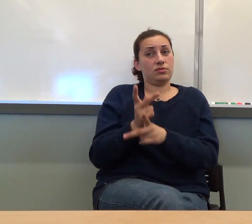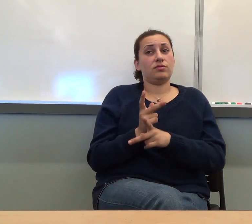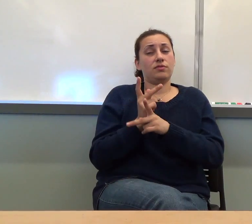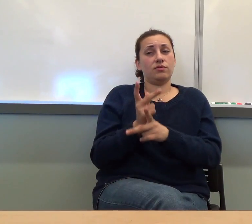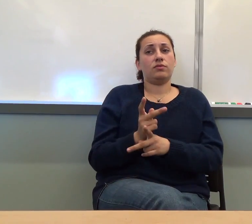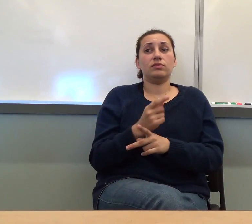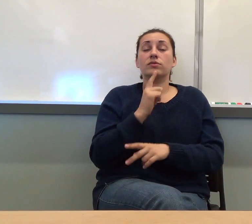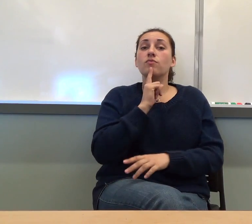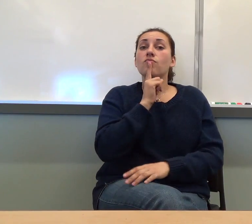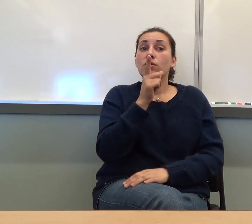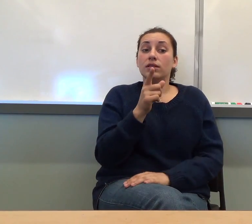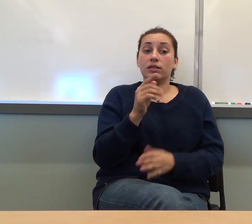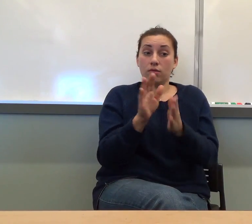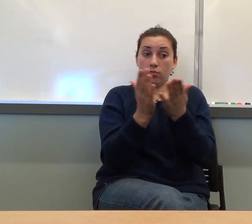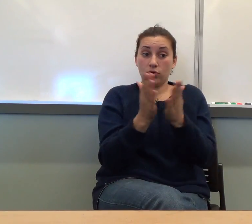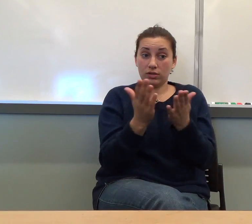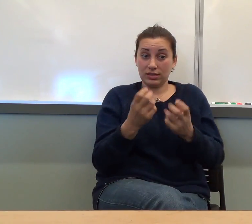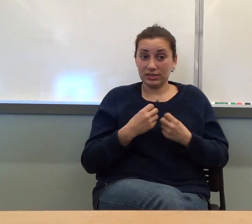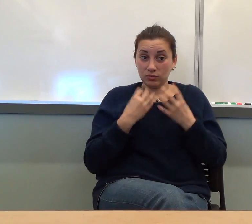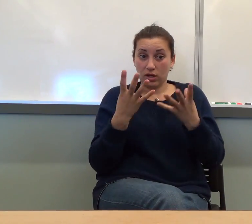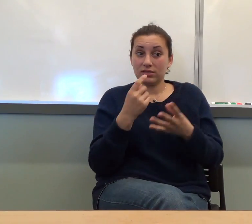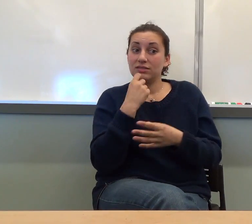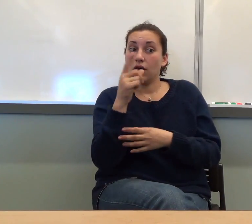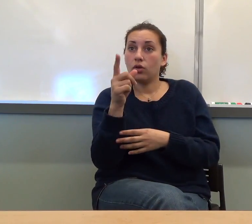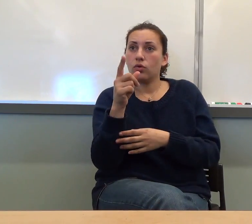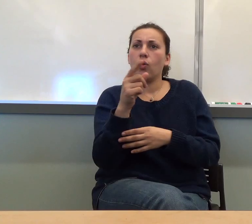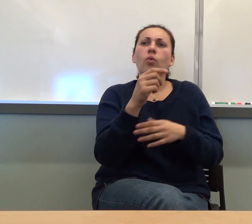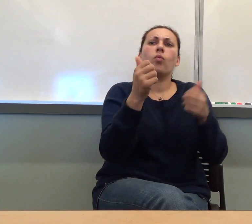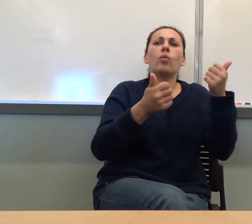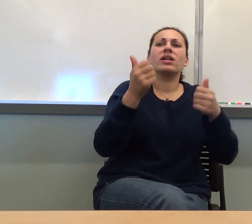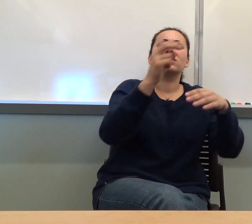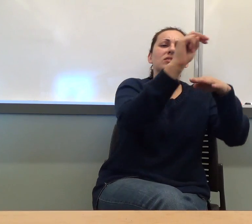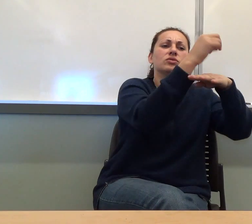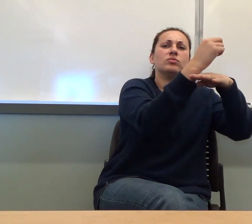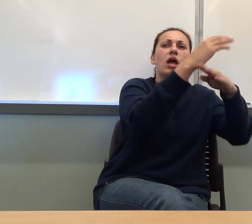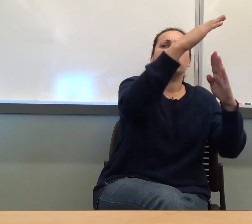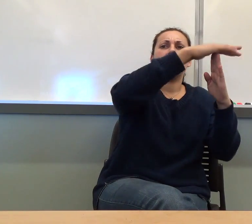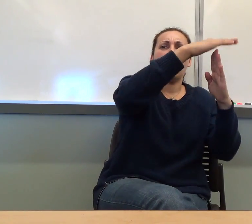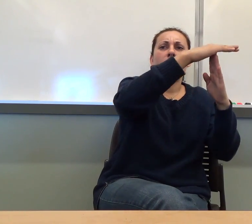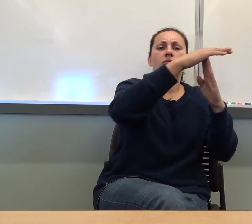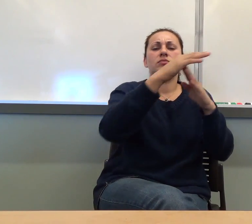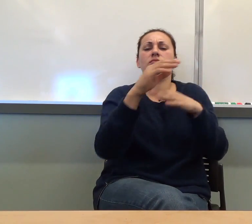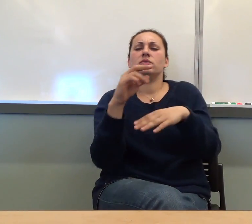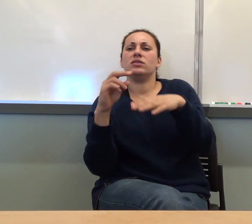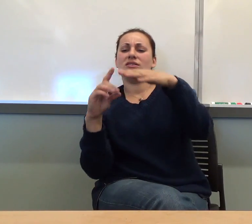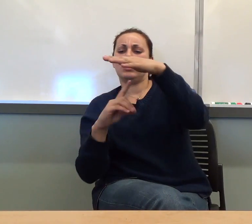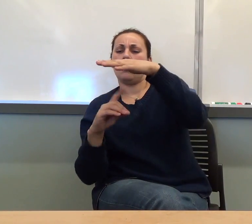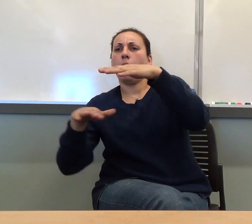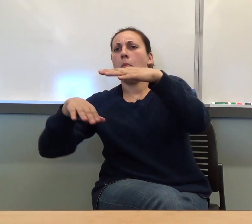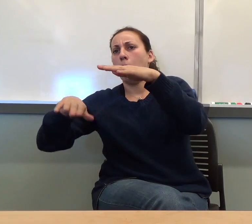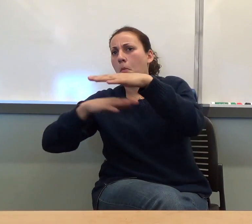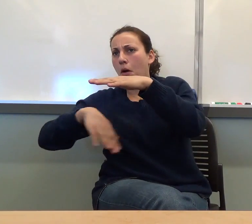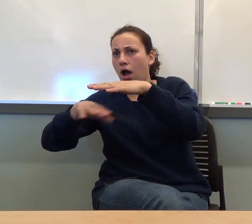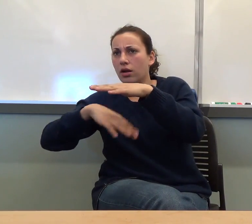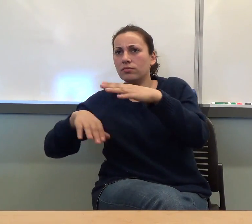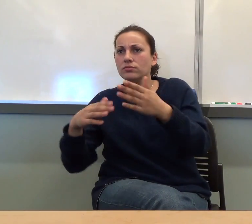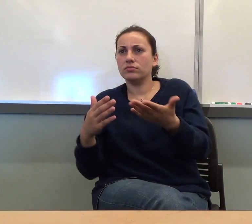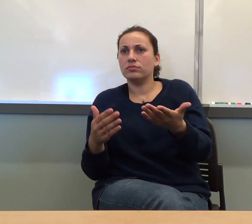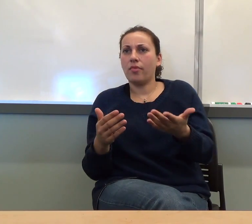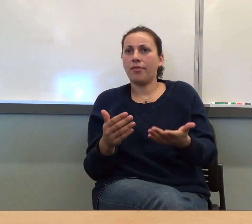actually telling you what goes on the top and what goes on the bottom of the ratio by the English, okay? The English is the